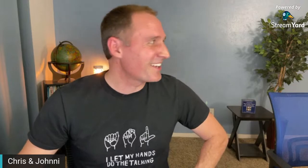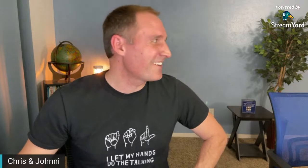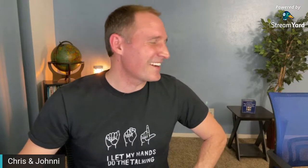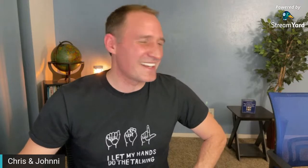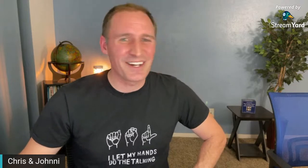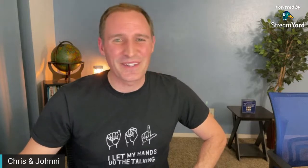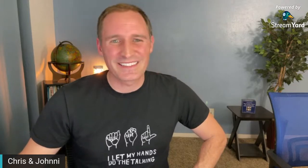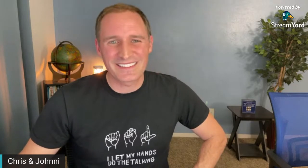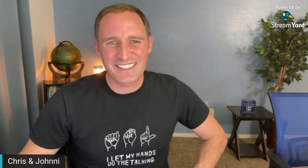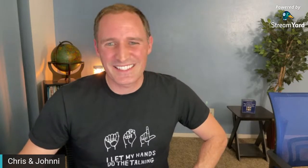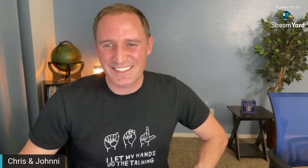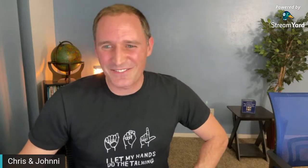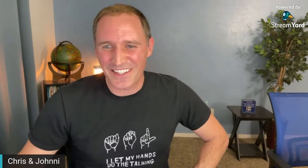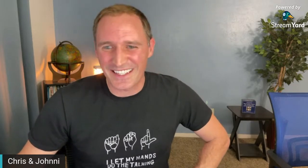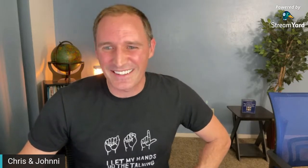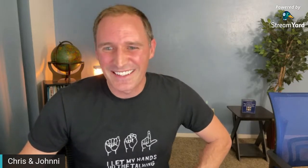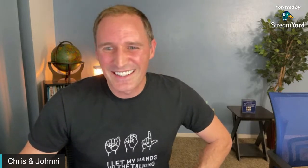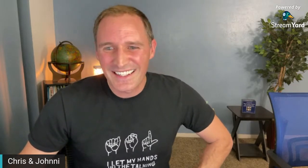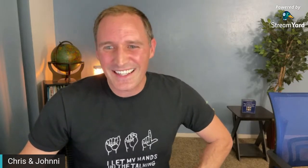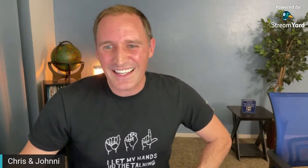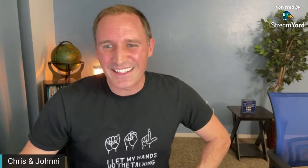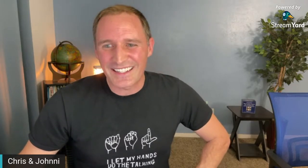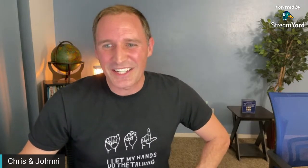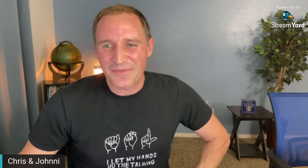okay right now, but she fell down, and